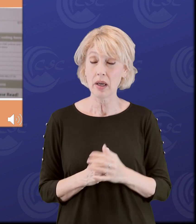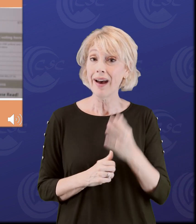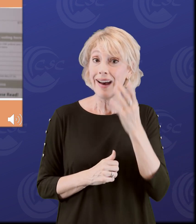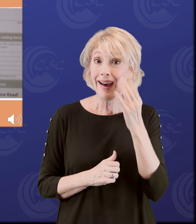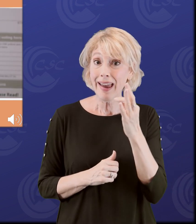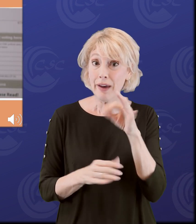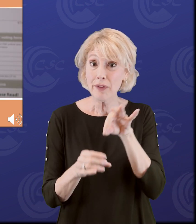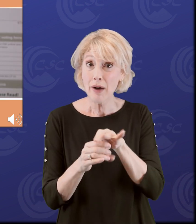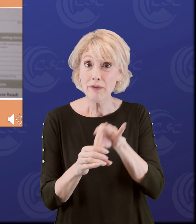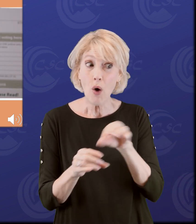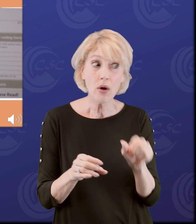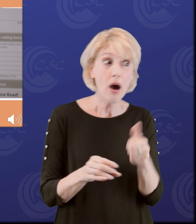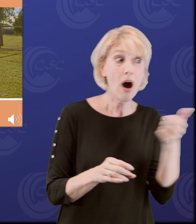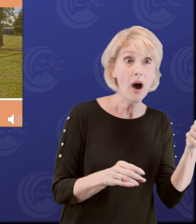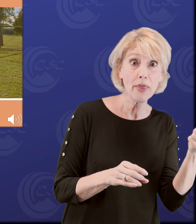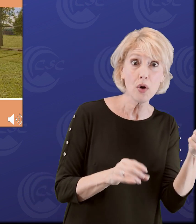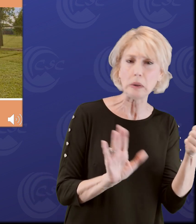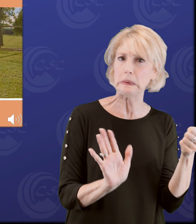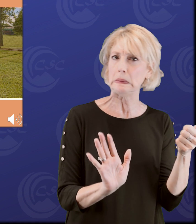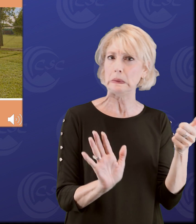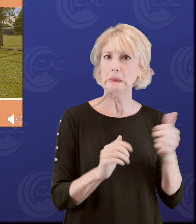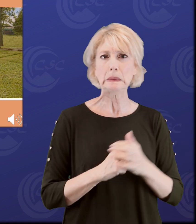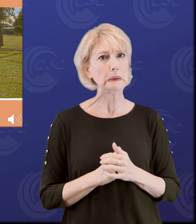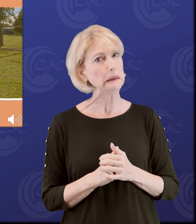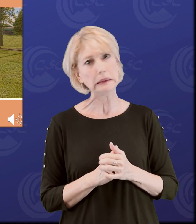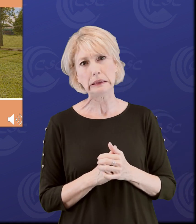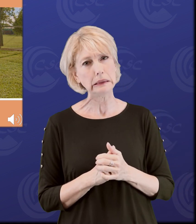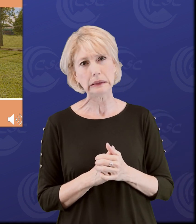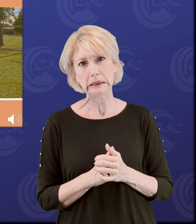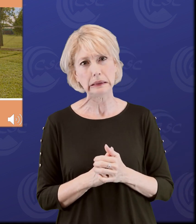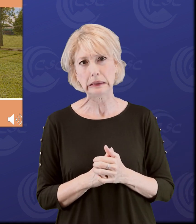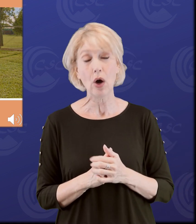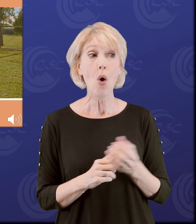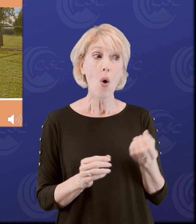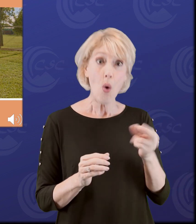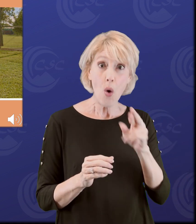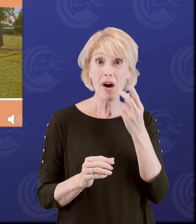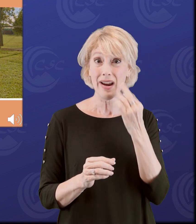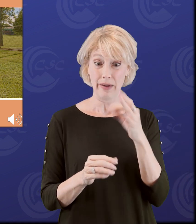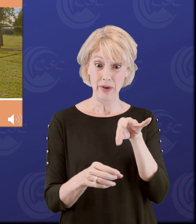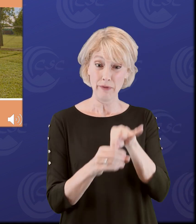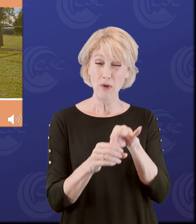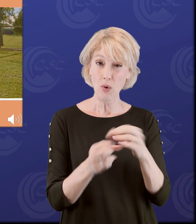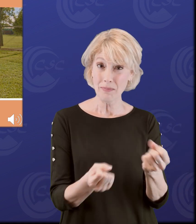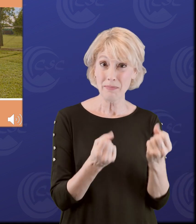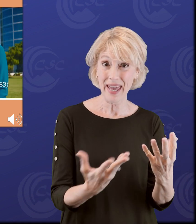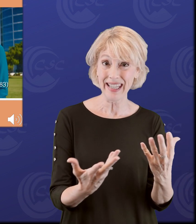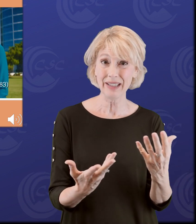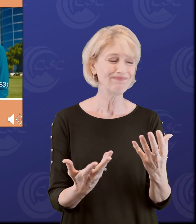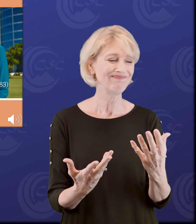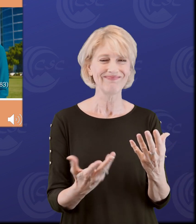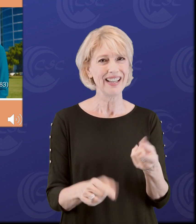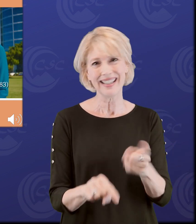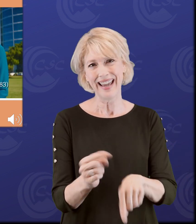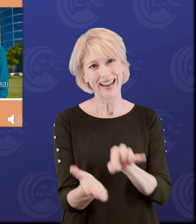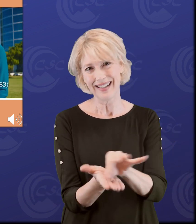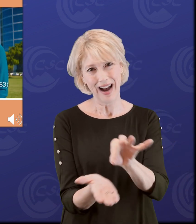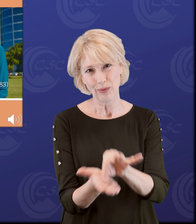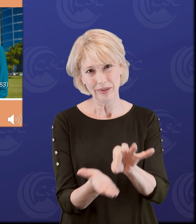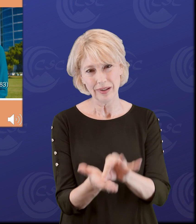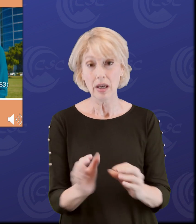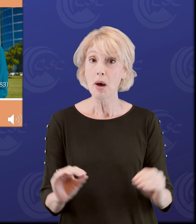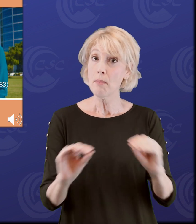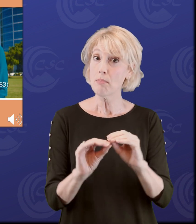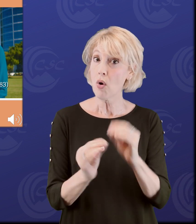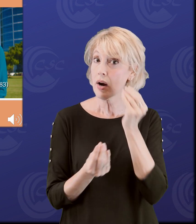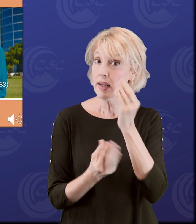your selected preference or vote for more than the number of candidates allowed, your vote won't count. For more information, contact the Office